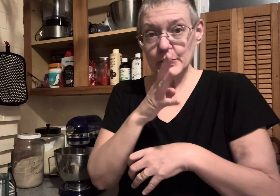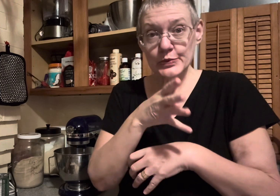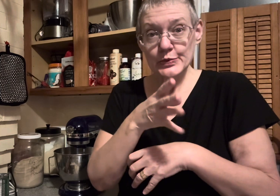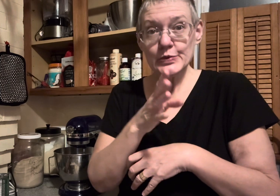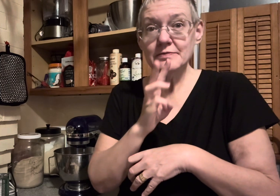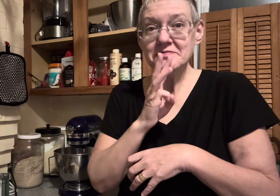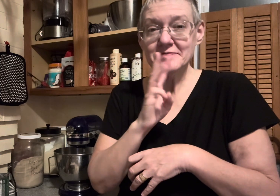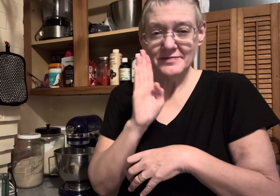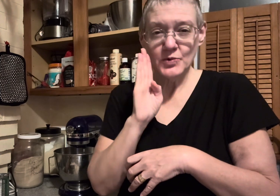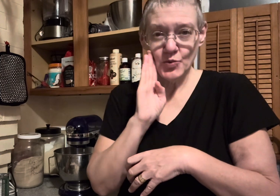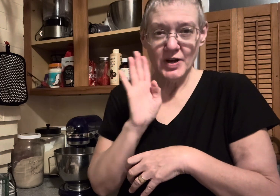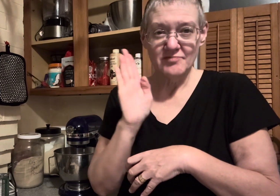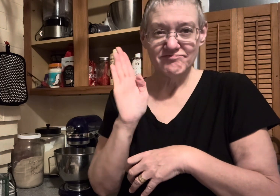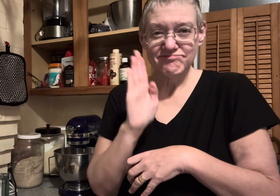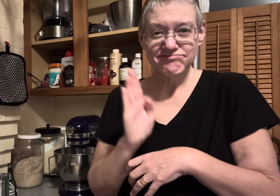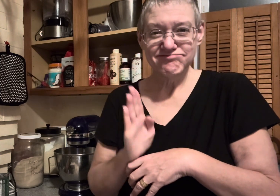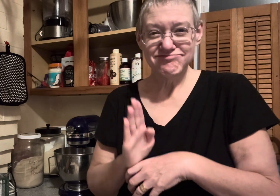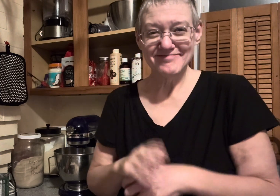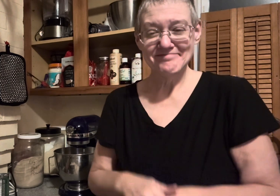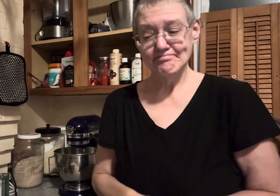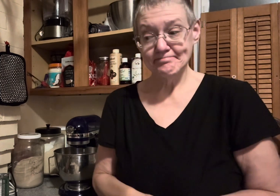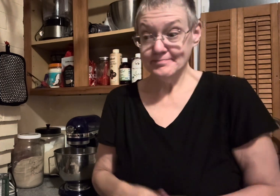glass is going to crack.